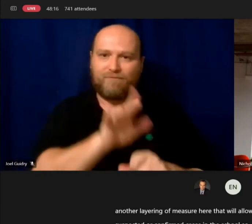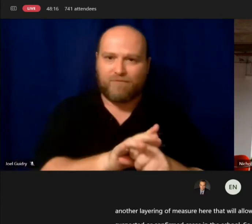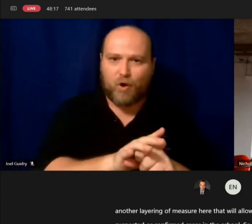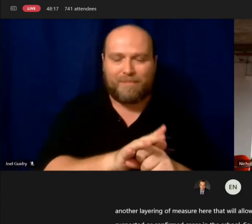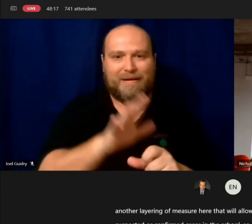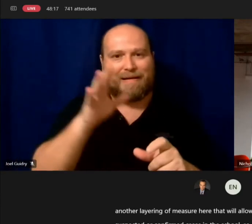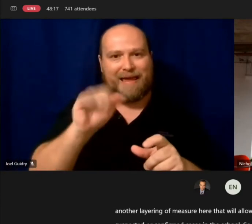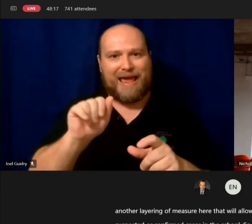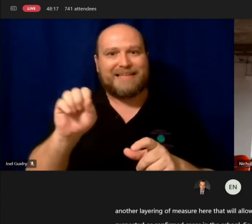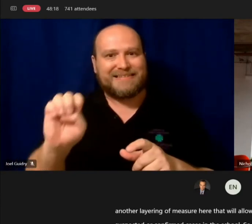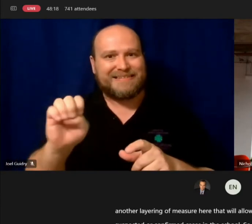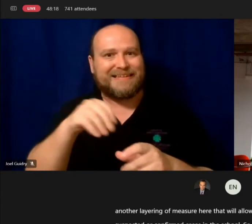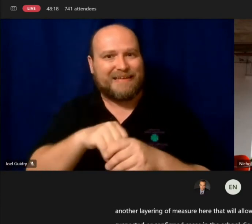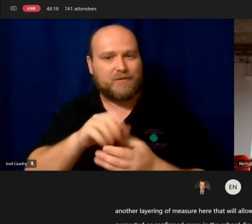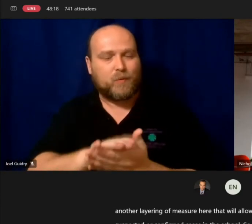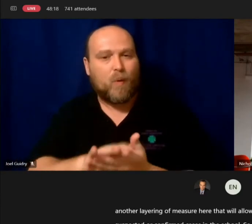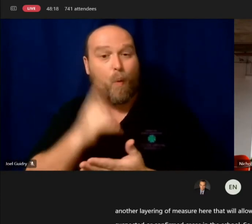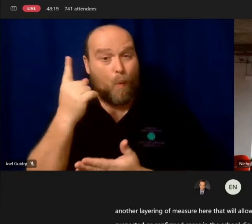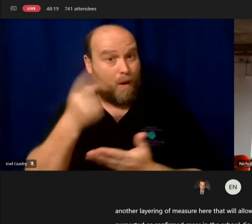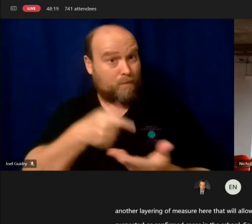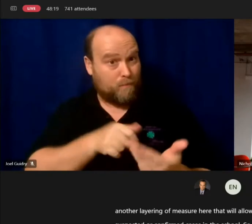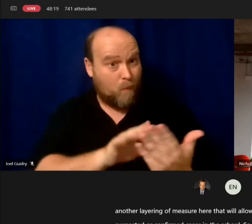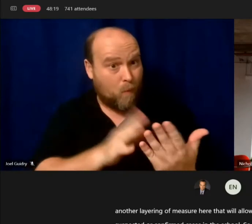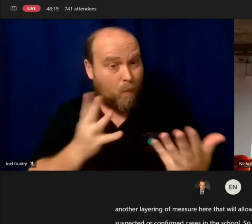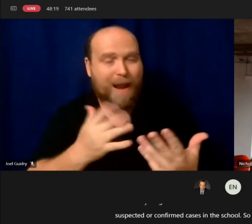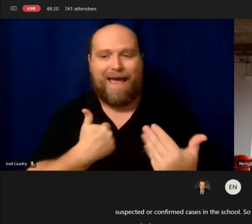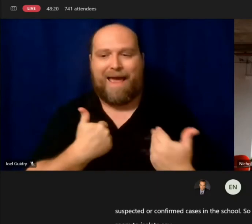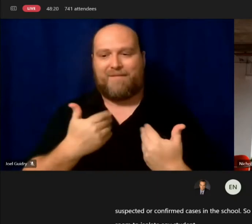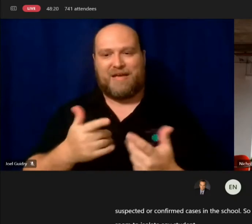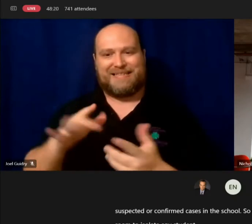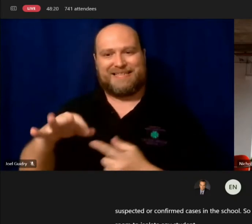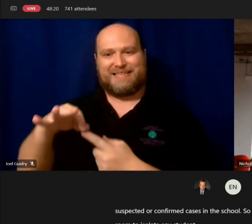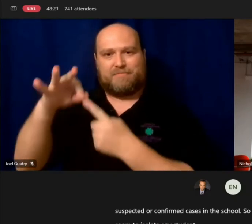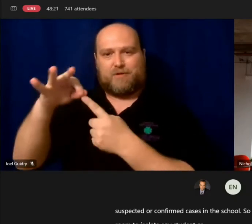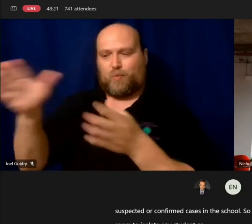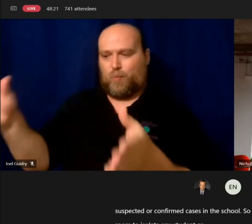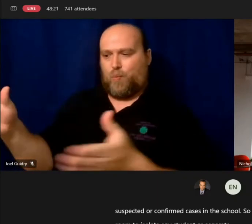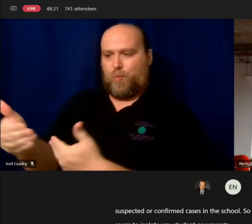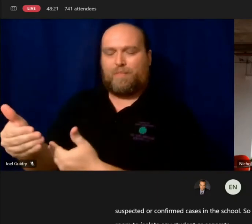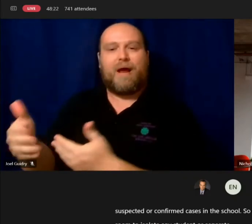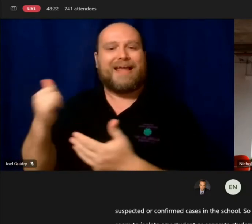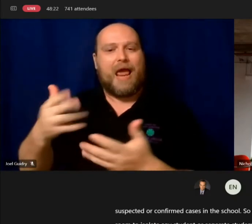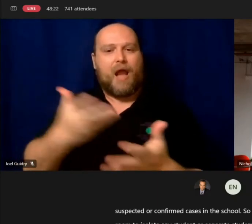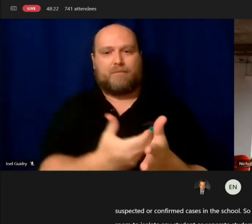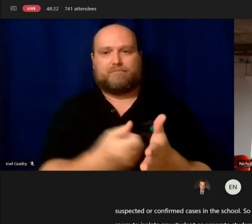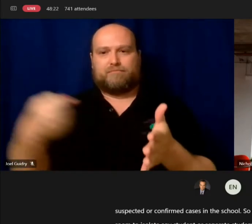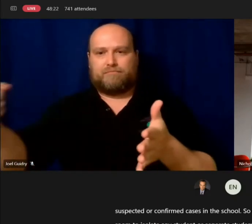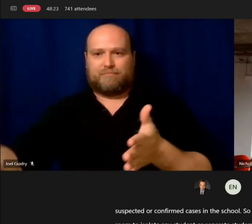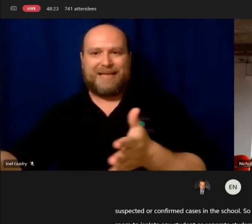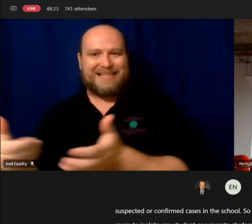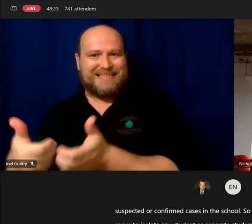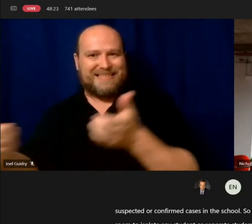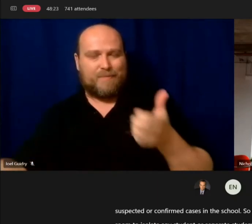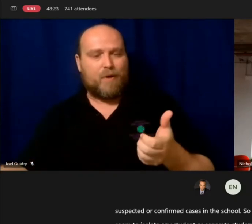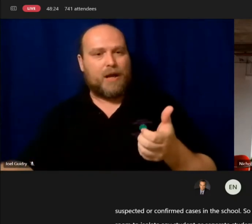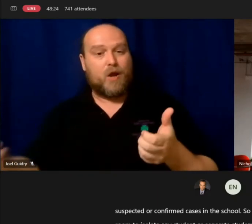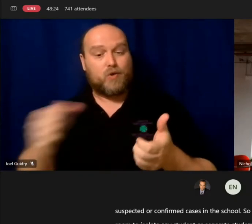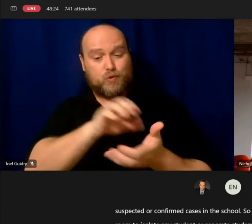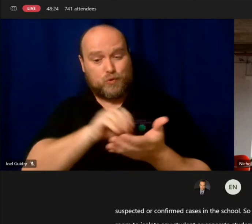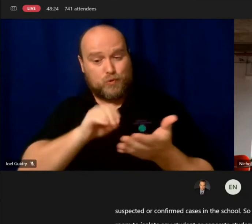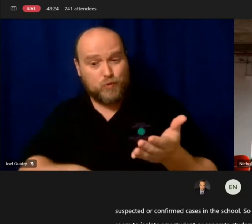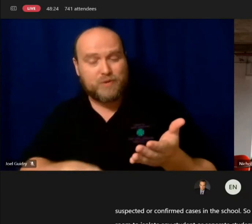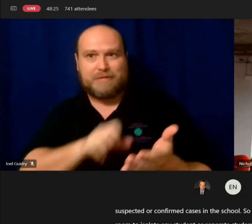room to isolate any student or separate students or staff even who are exhibiting symptoms of